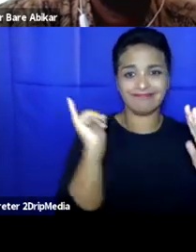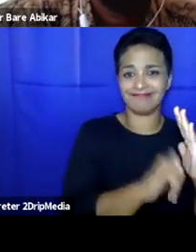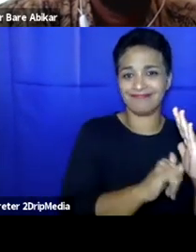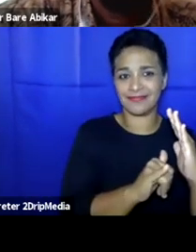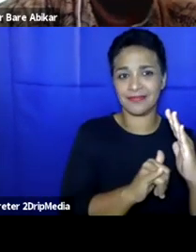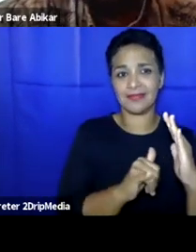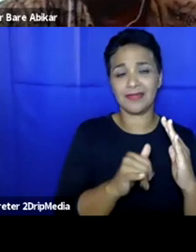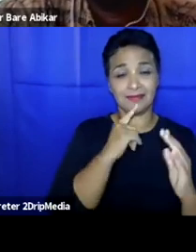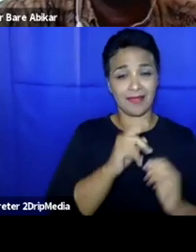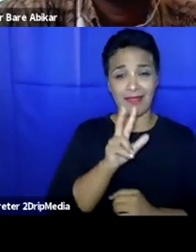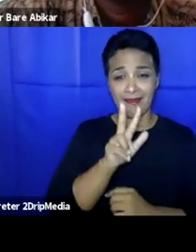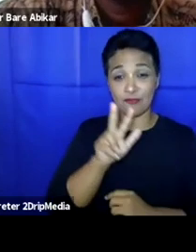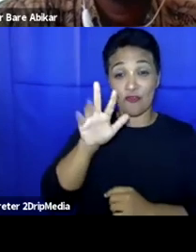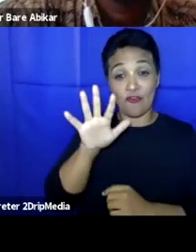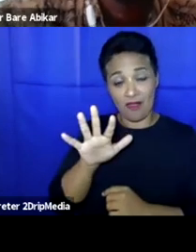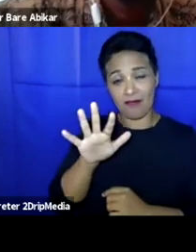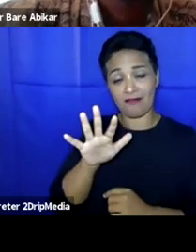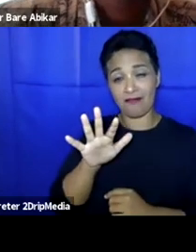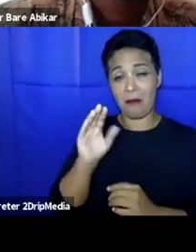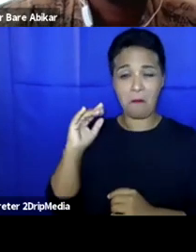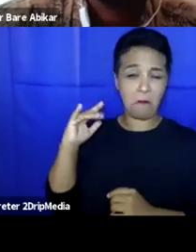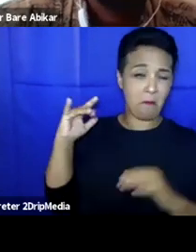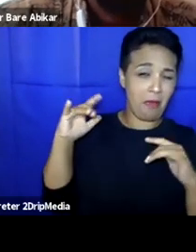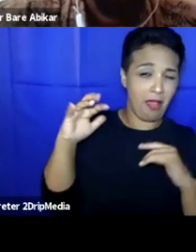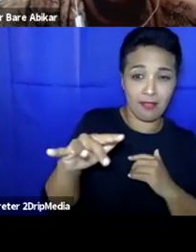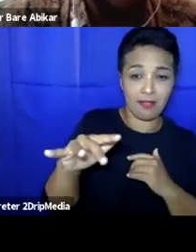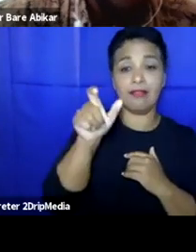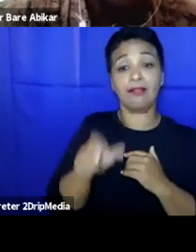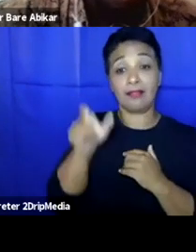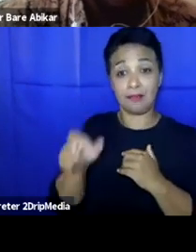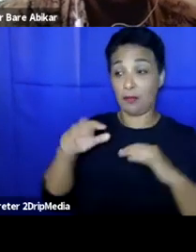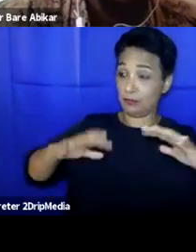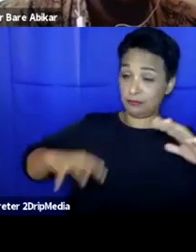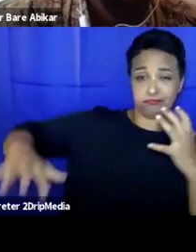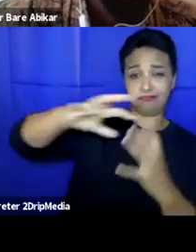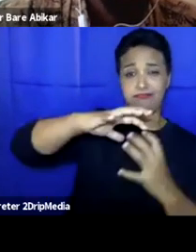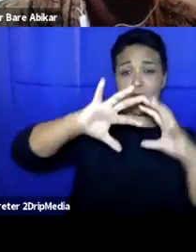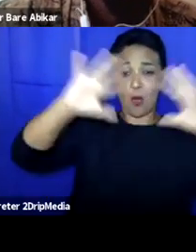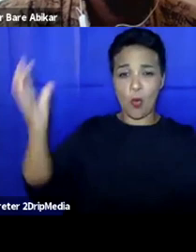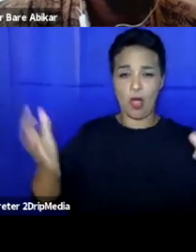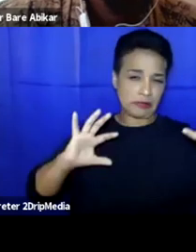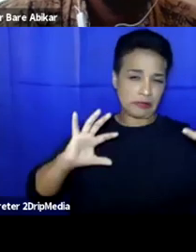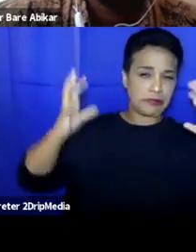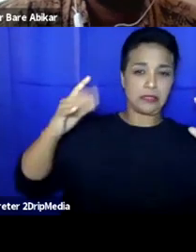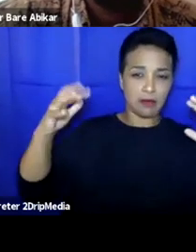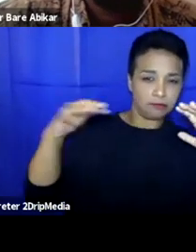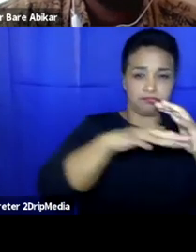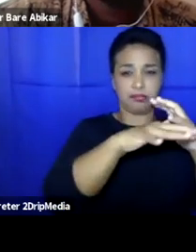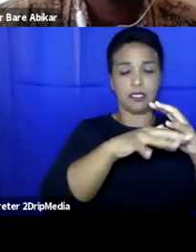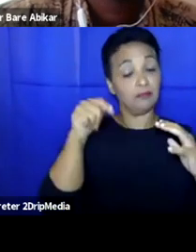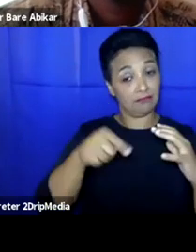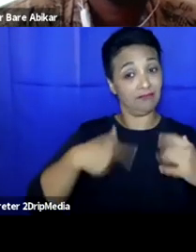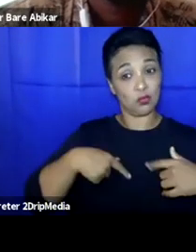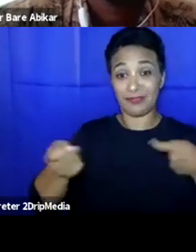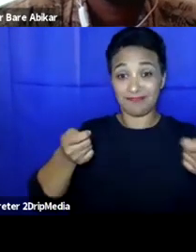with 85 million displaced persons across the planet. And we really do need, as you've just said,